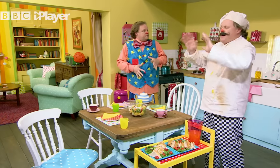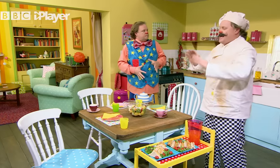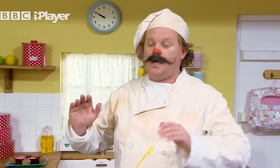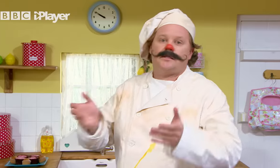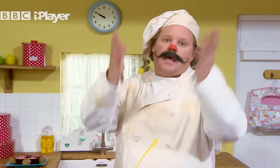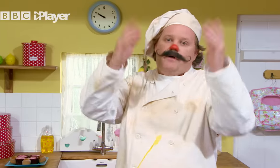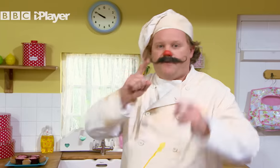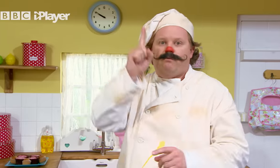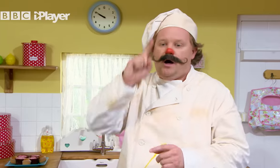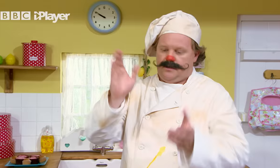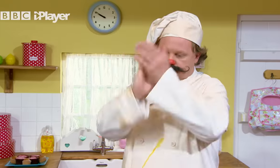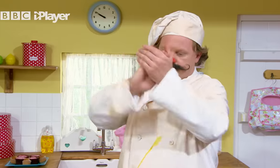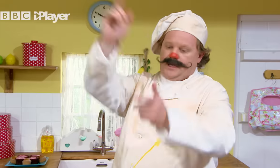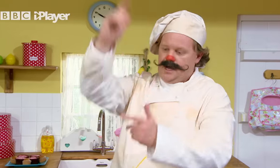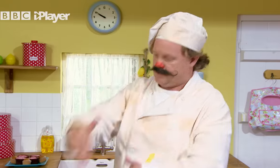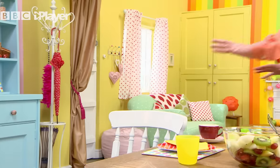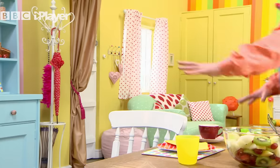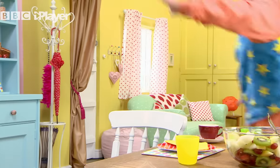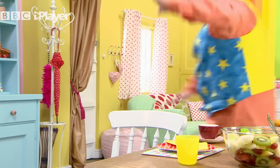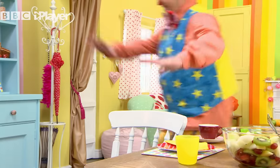Never mind. A table for one. Come on, sit down. That's it.